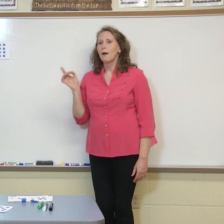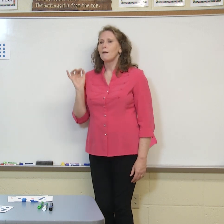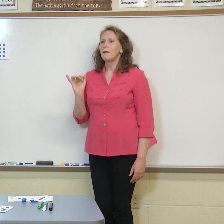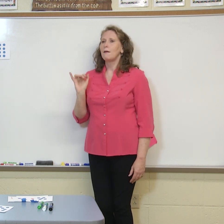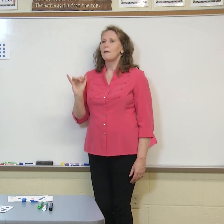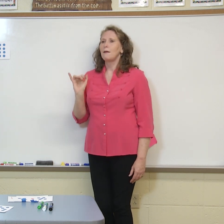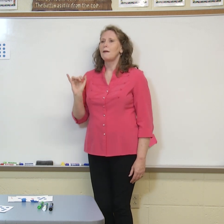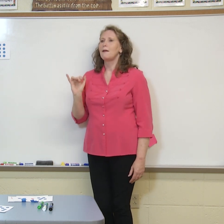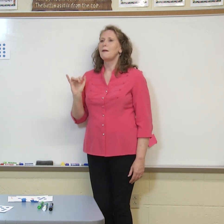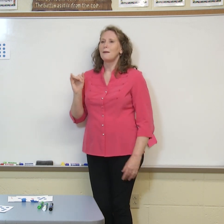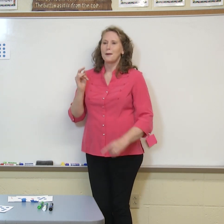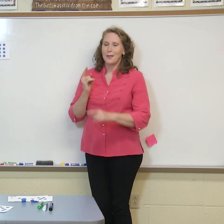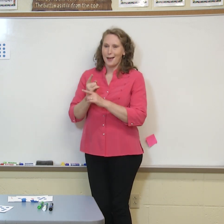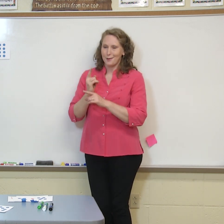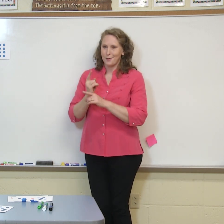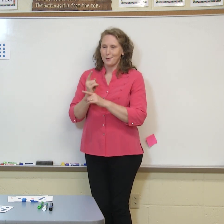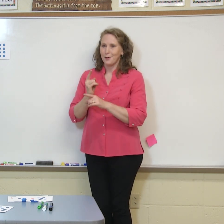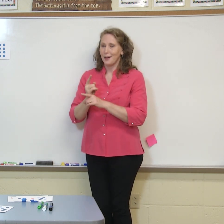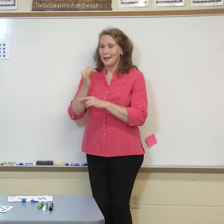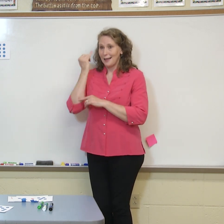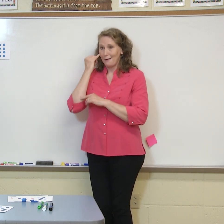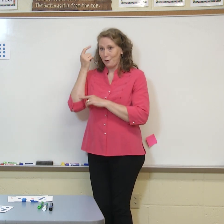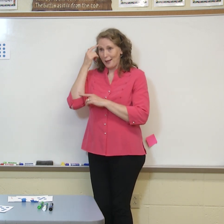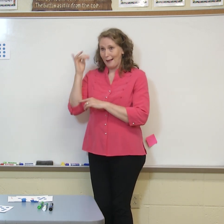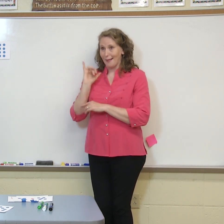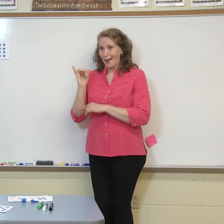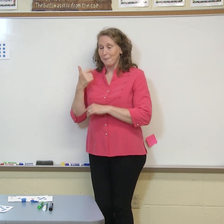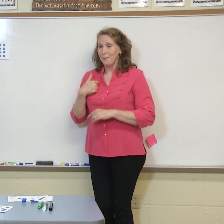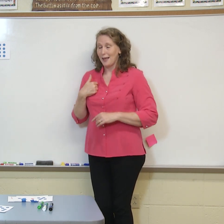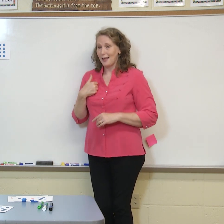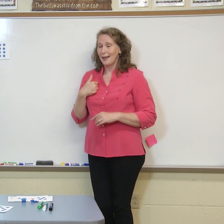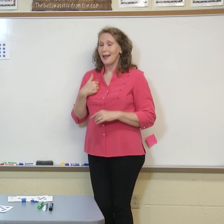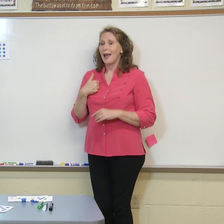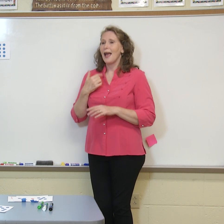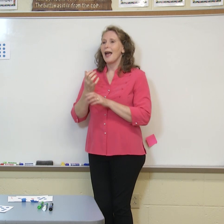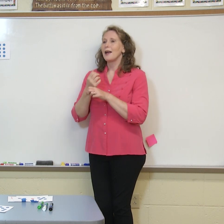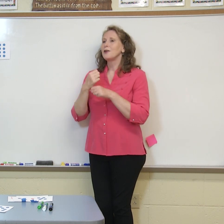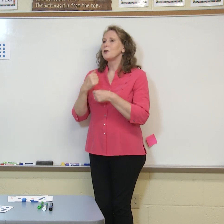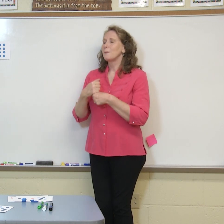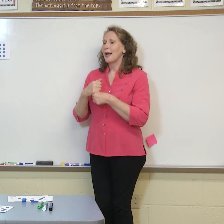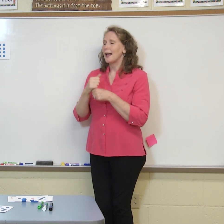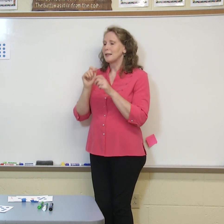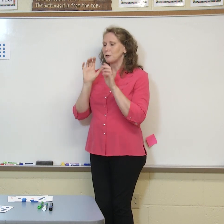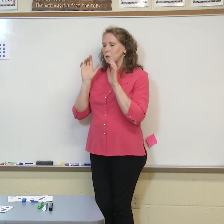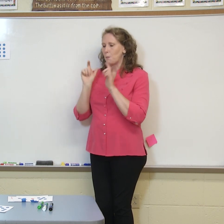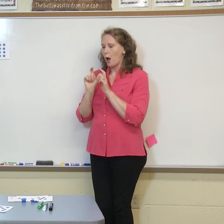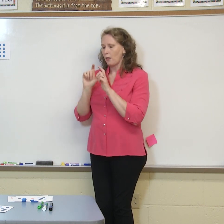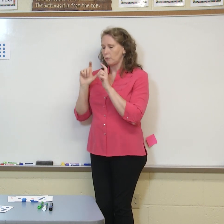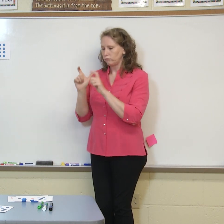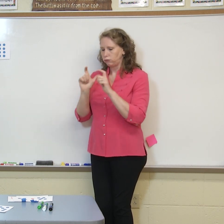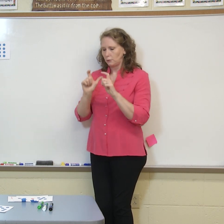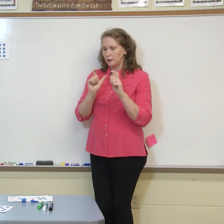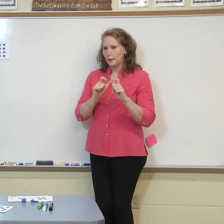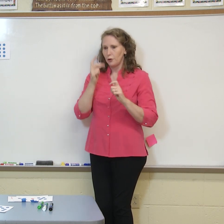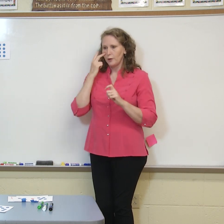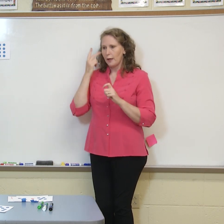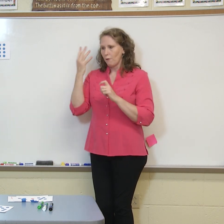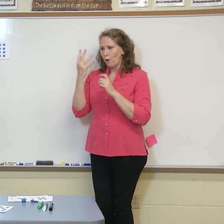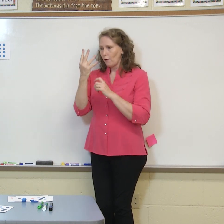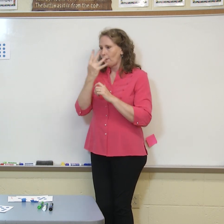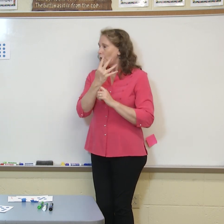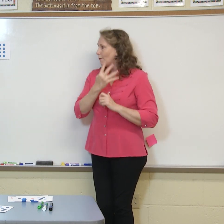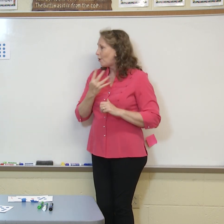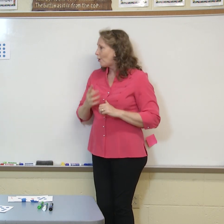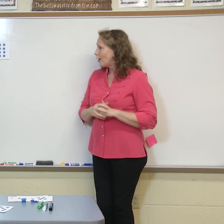Oh, that's right. If you think like me and you make little bitty chunks, you could see all those 4s in there